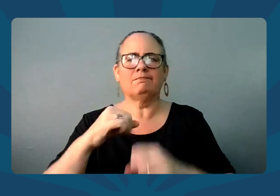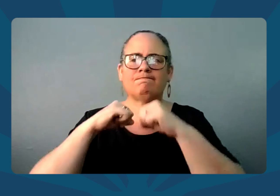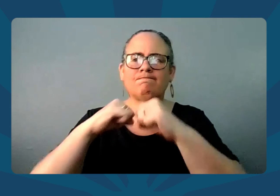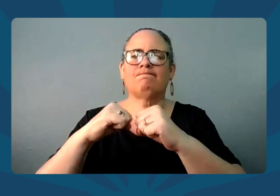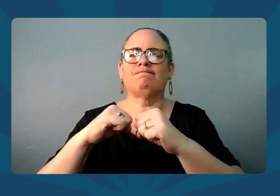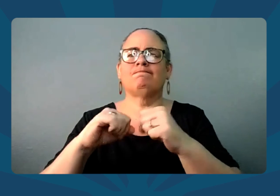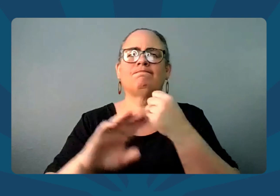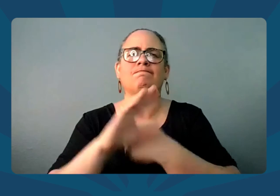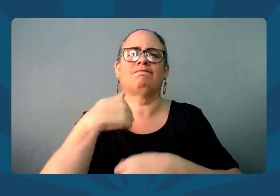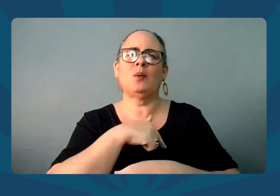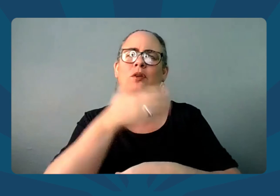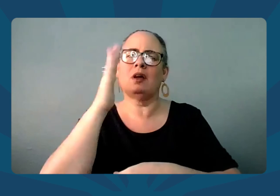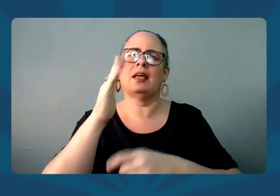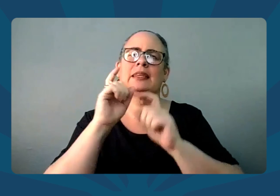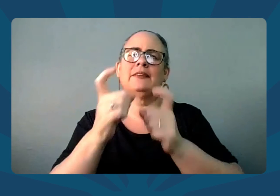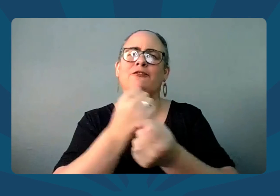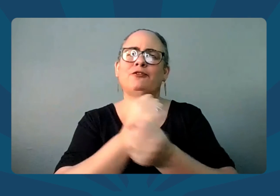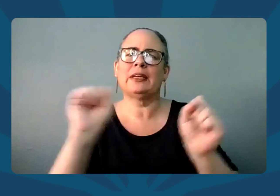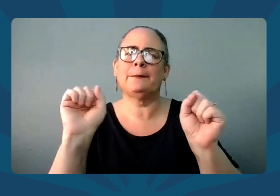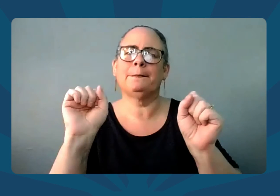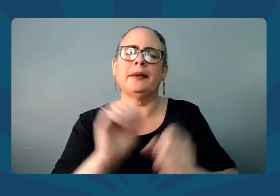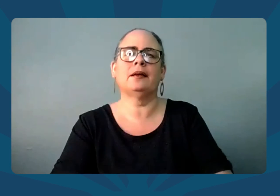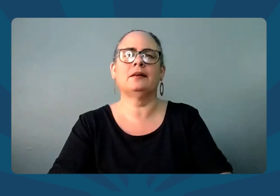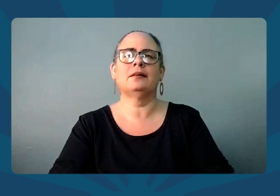I will safeguard our God-given freedoms.